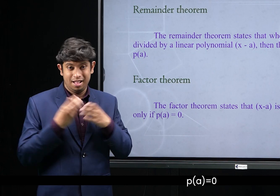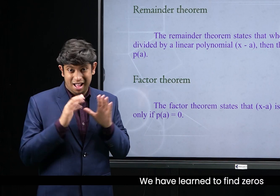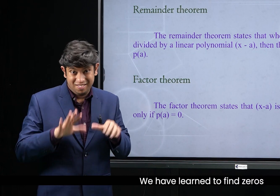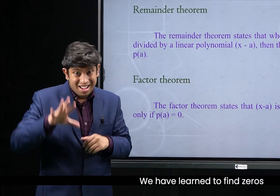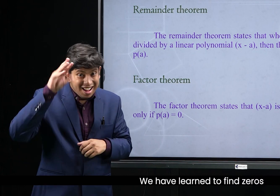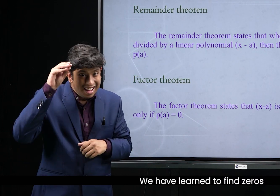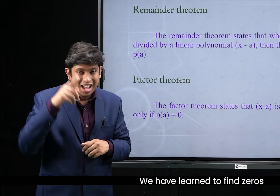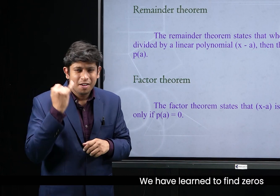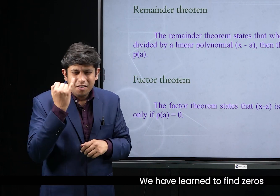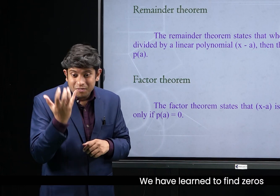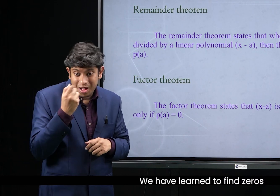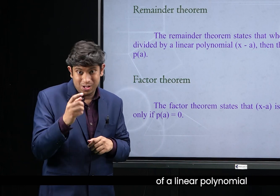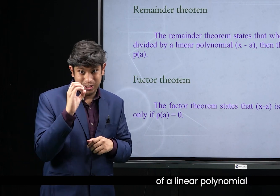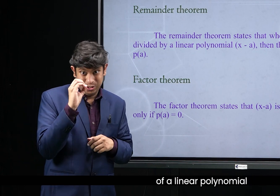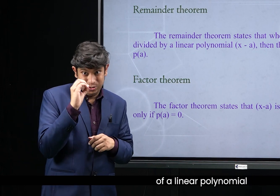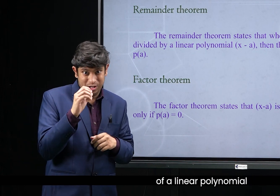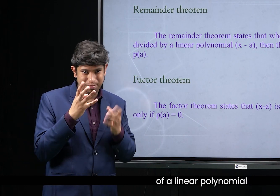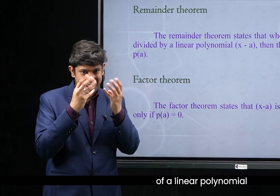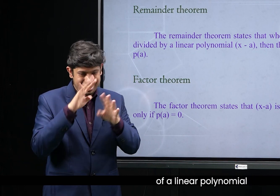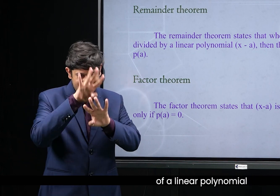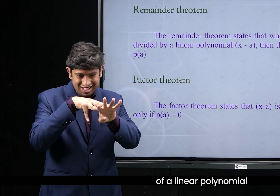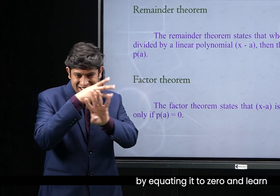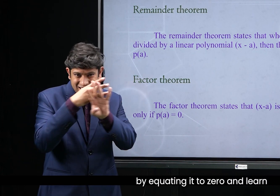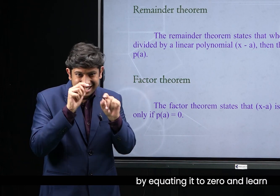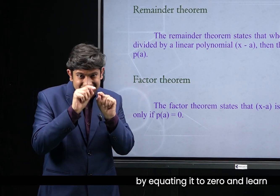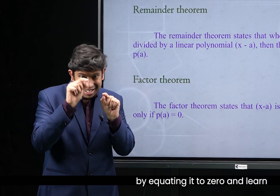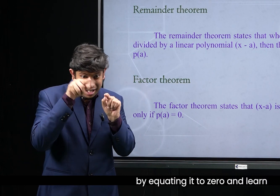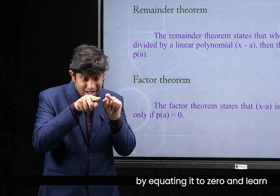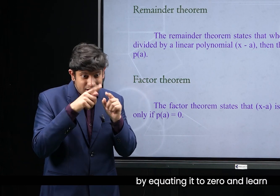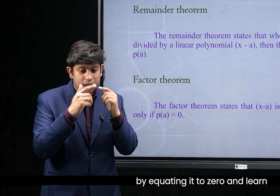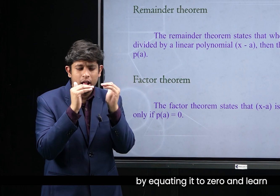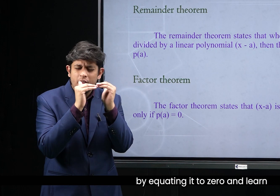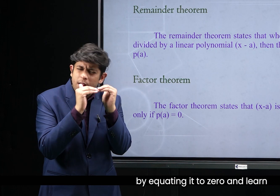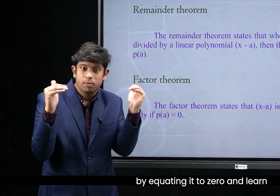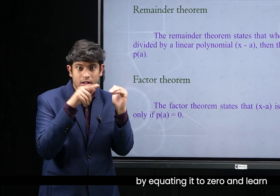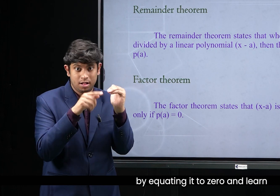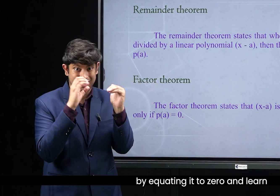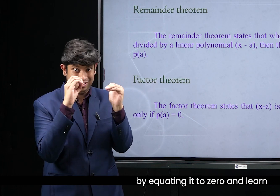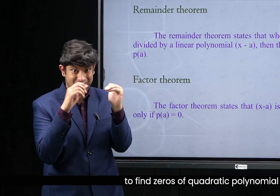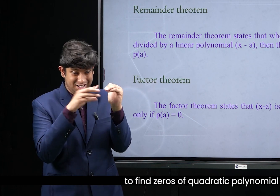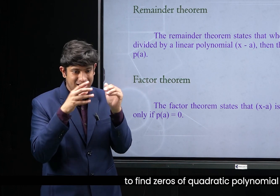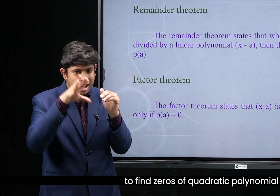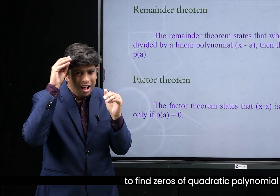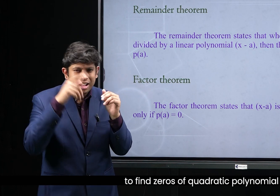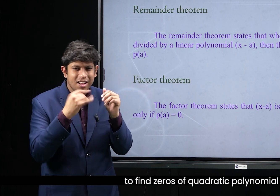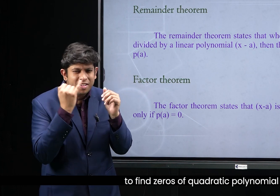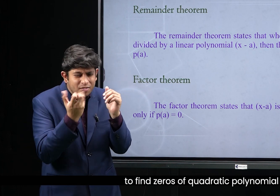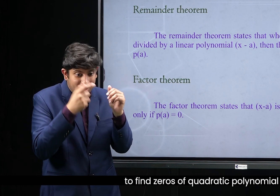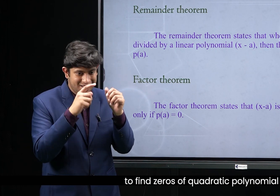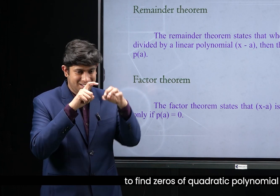We have learned to find zeros of a linear polynomial by equating it to 0 and learned to find zeros of quadratic